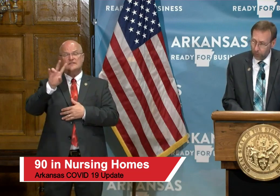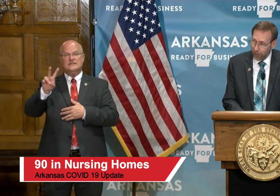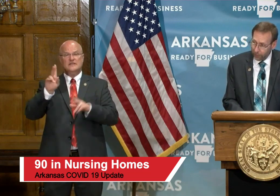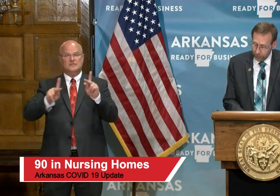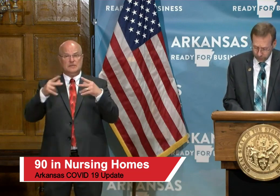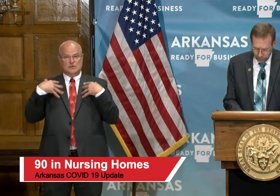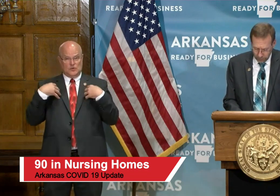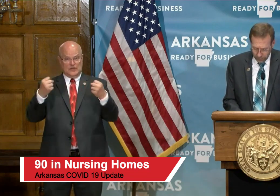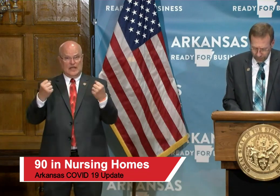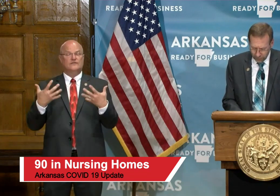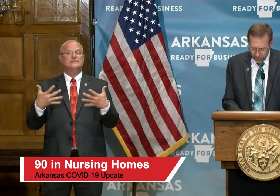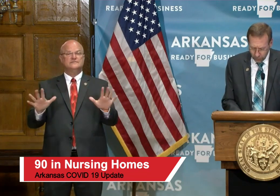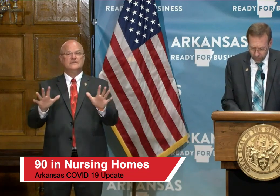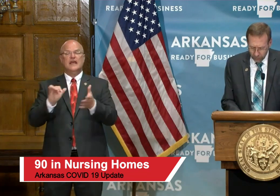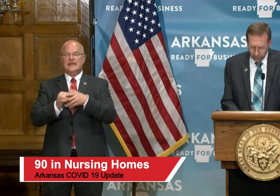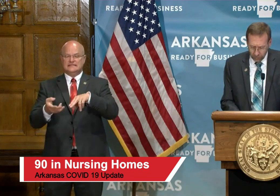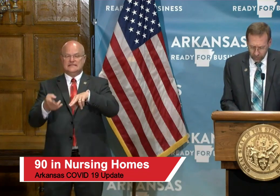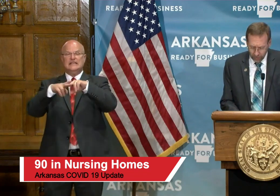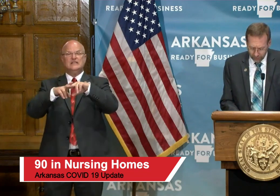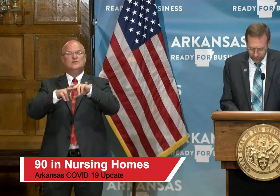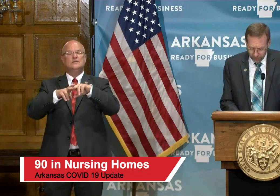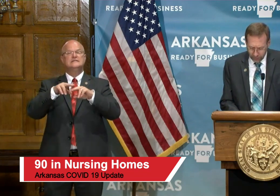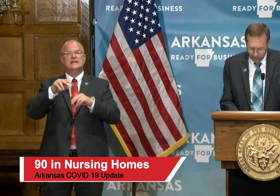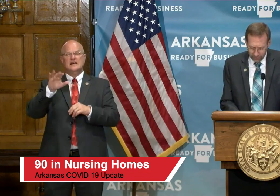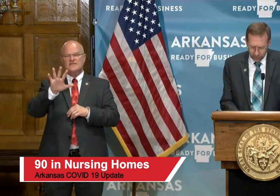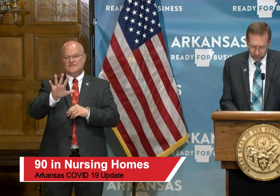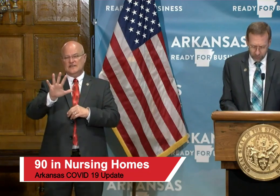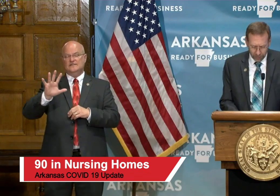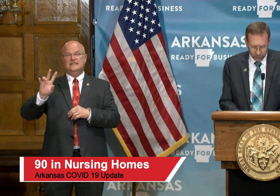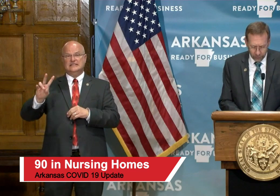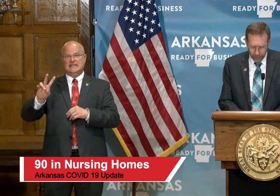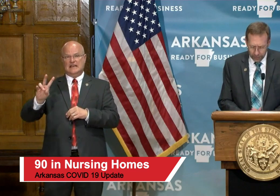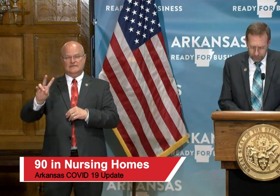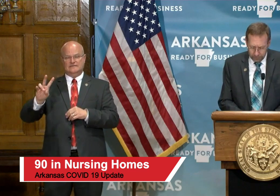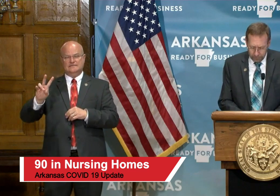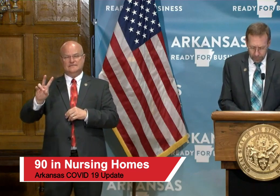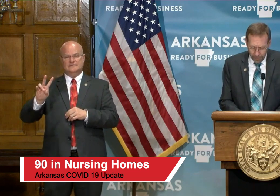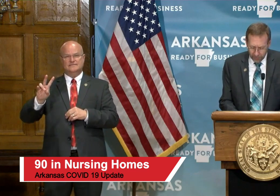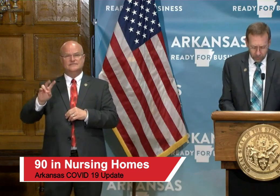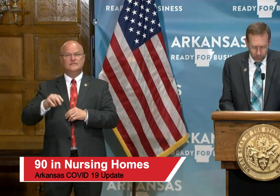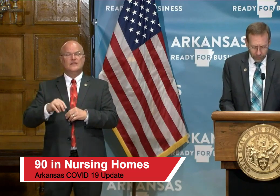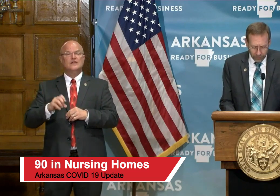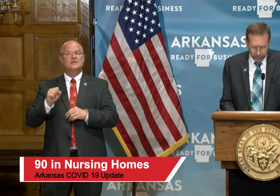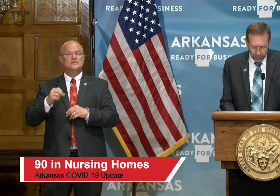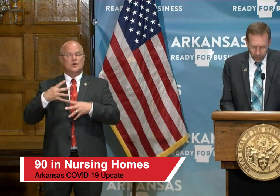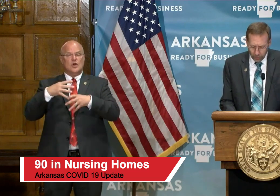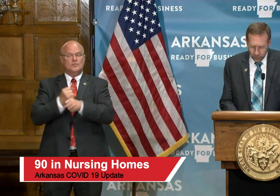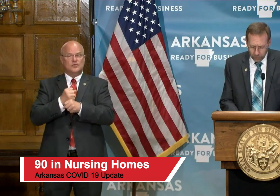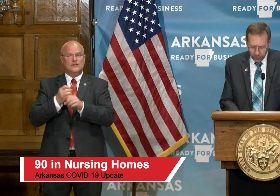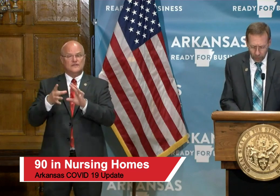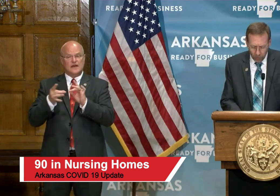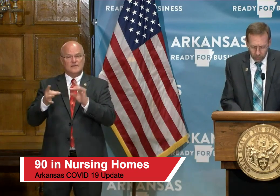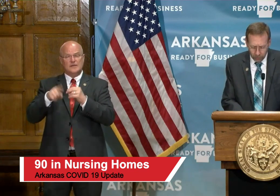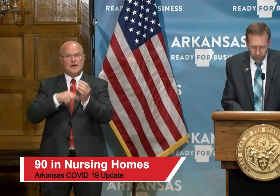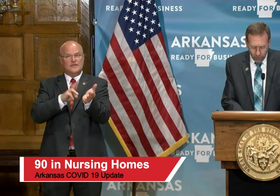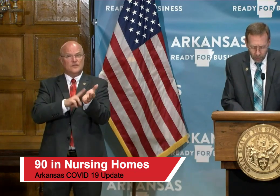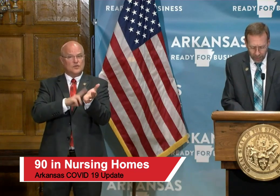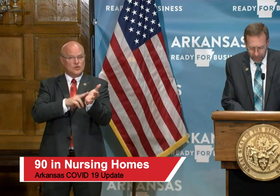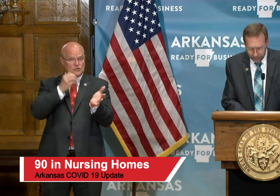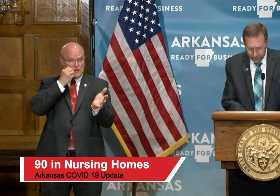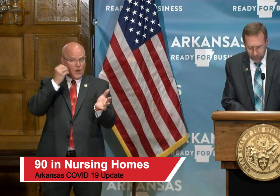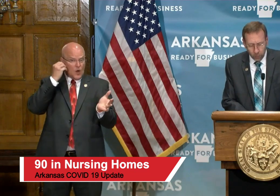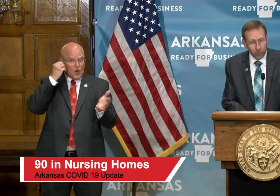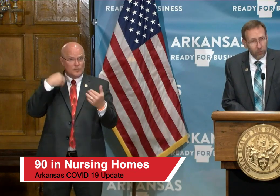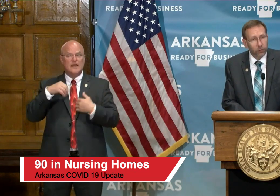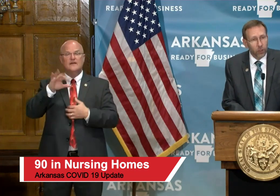3,277 who have recovered. That's an increase of 57 from yesterday. As a brief update on our nursing homes,